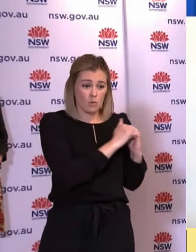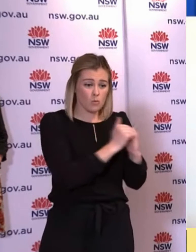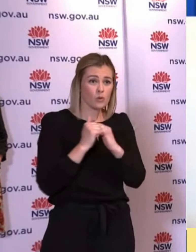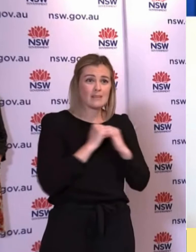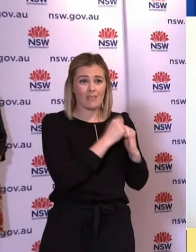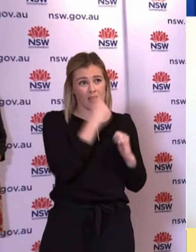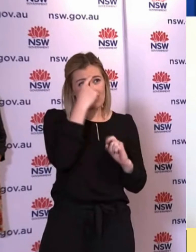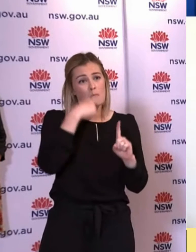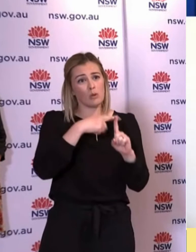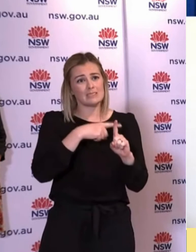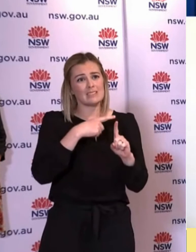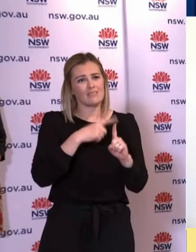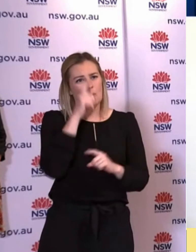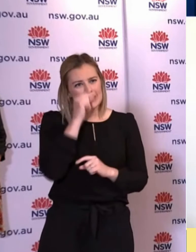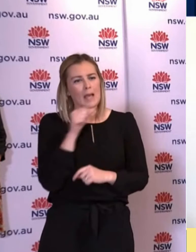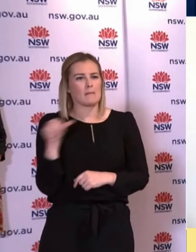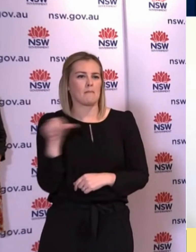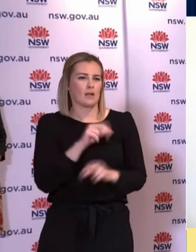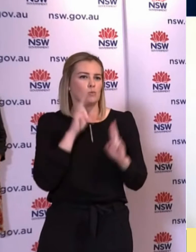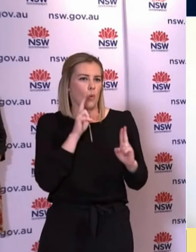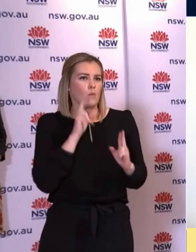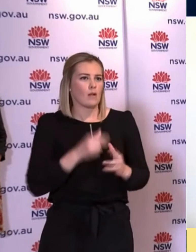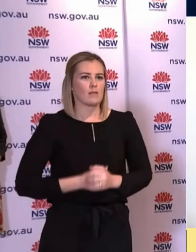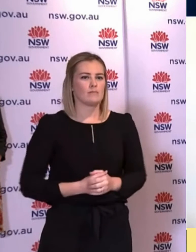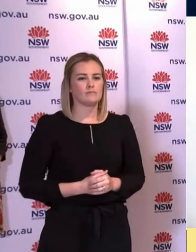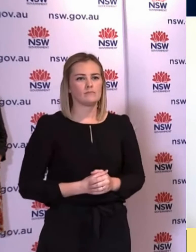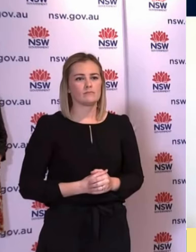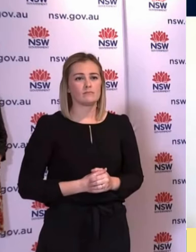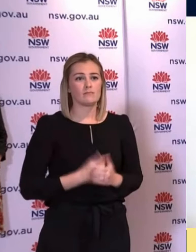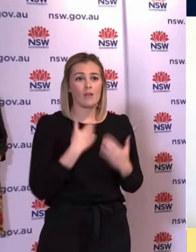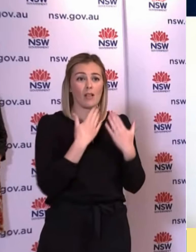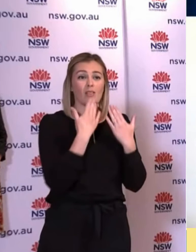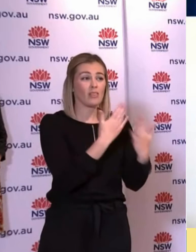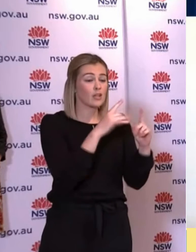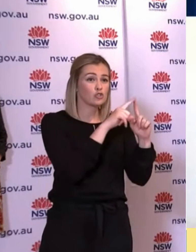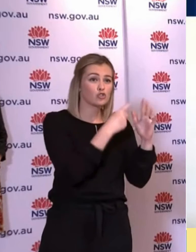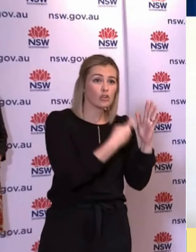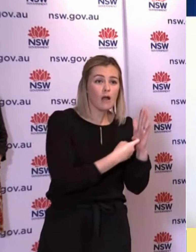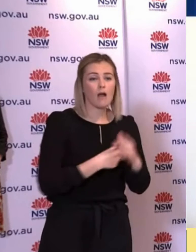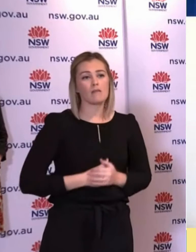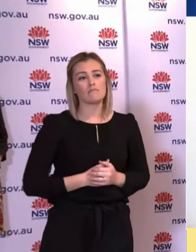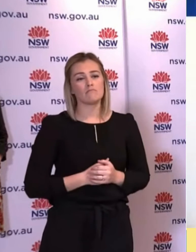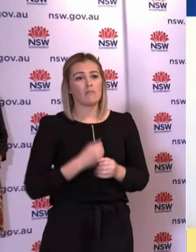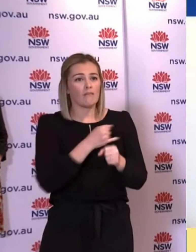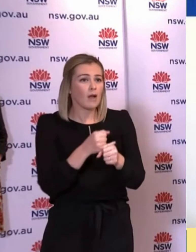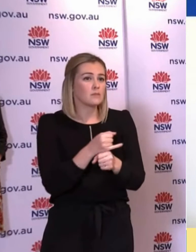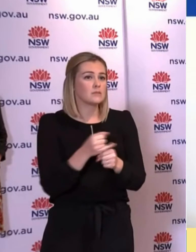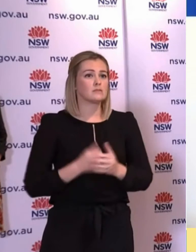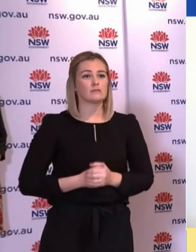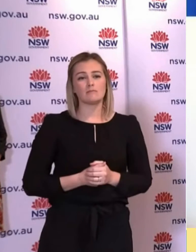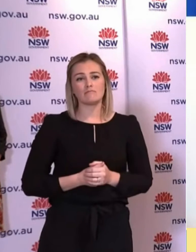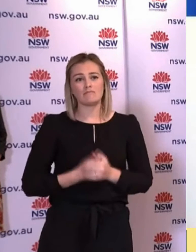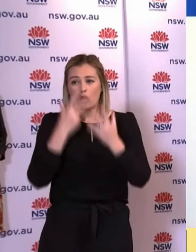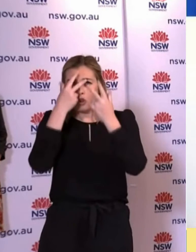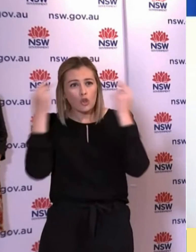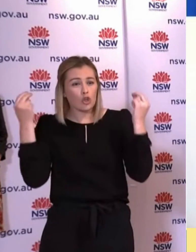way, the GPs, the pharmacists, the state health team, the nurses, the doctors, who are out